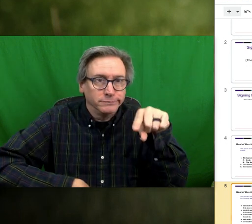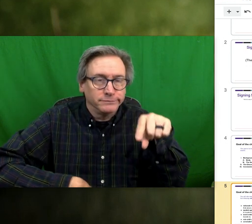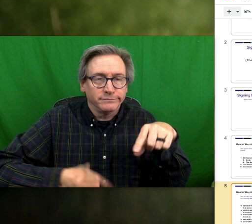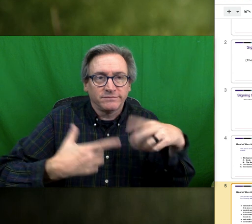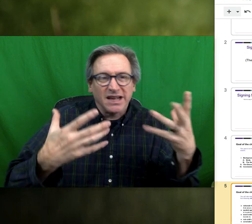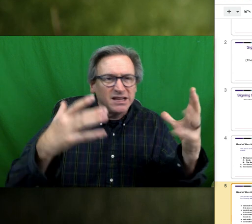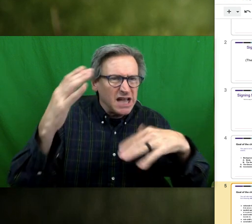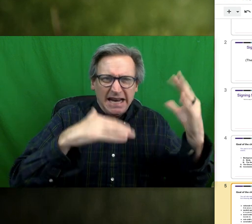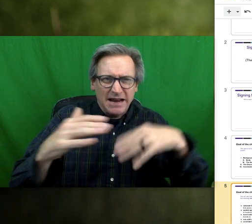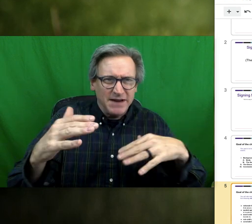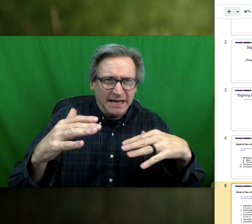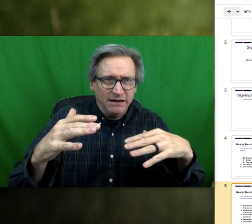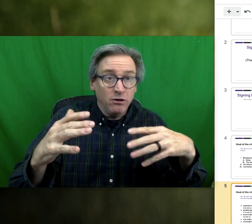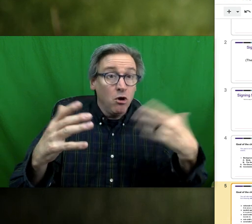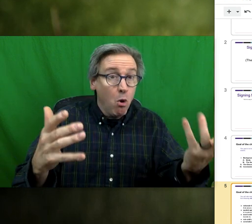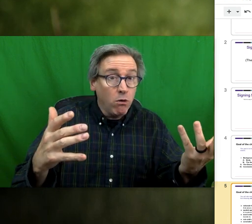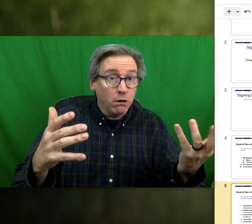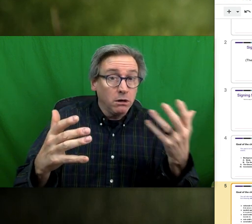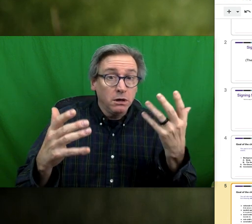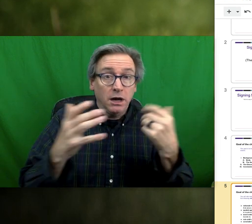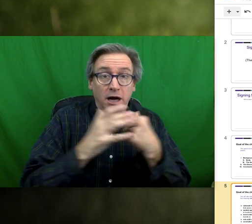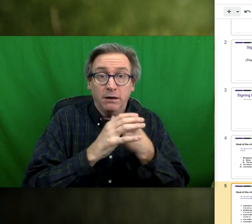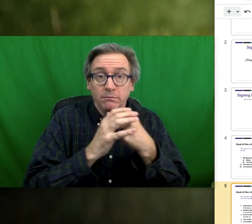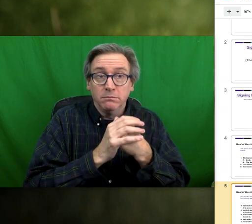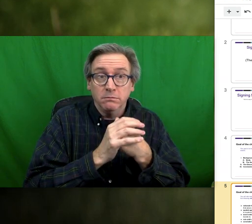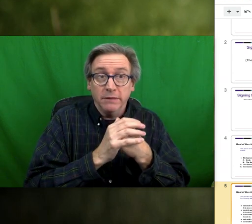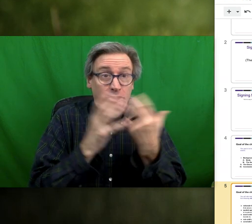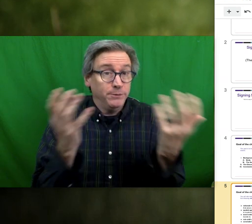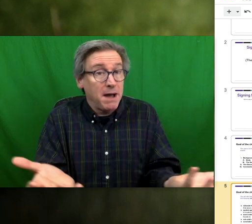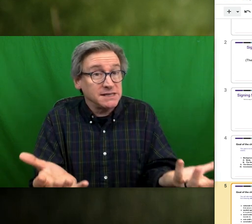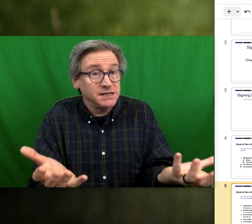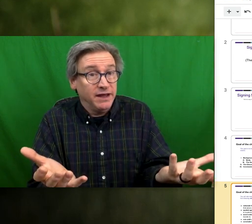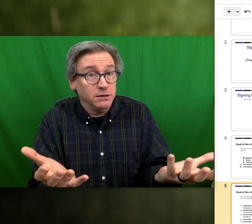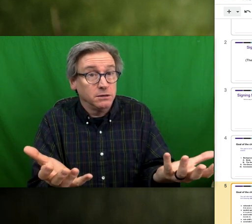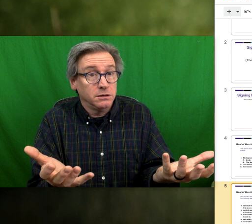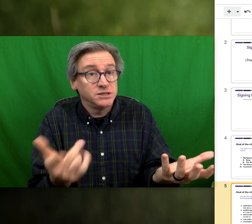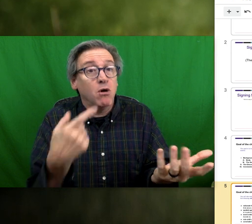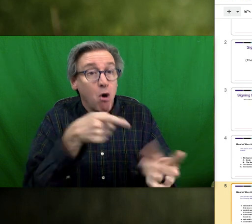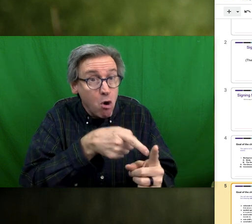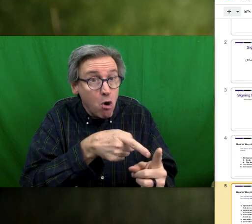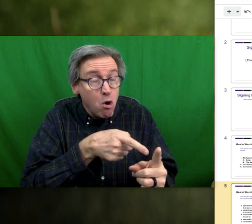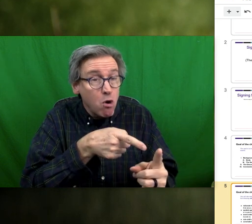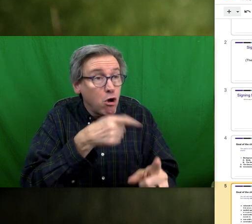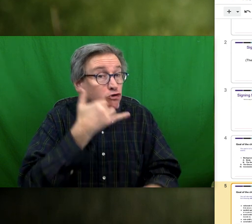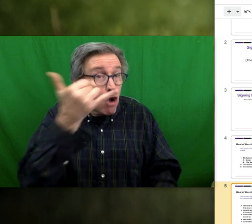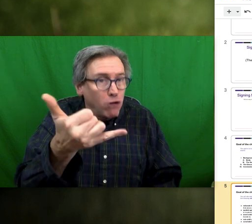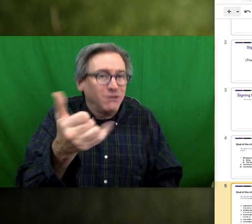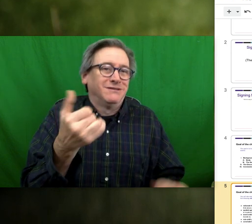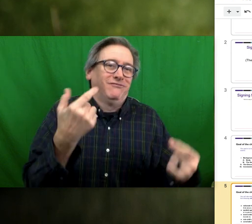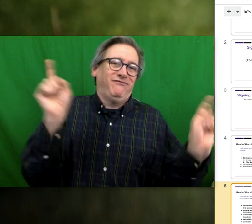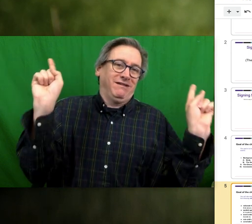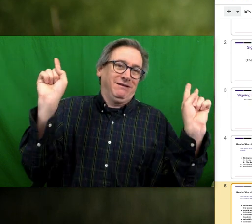couldn't. Any kind of negative, or it could be a positive end. So